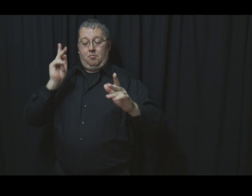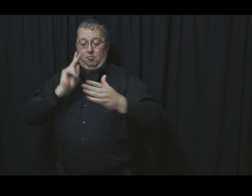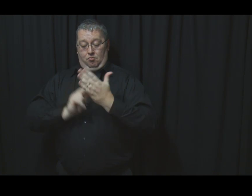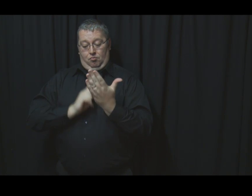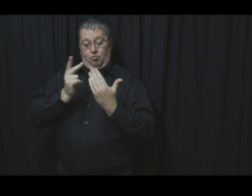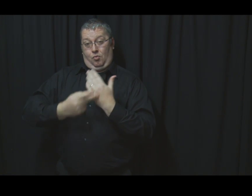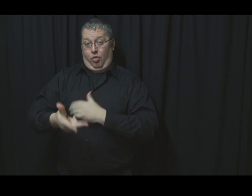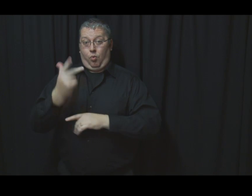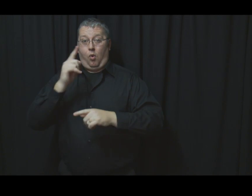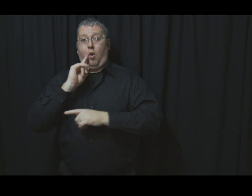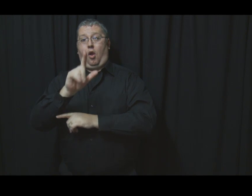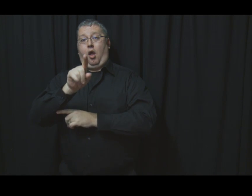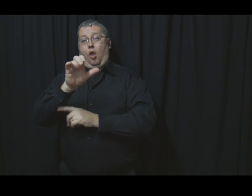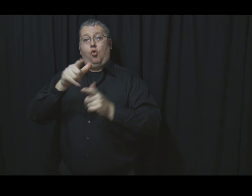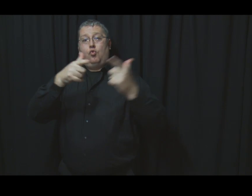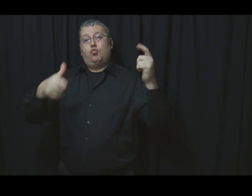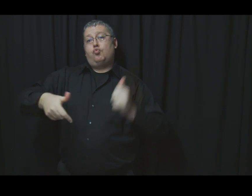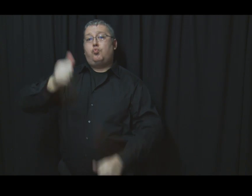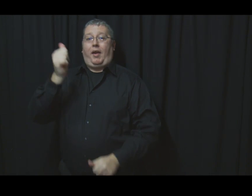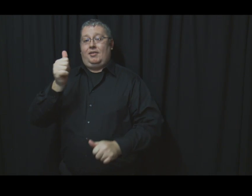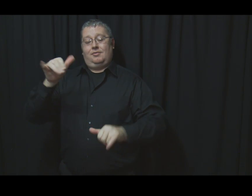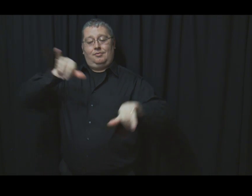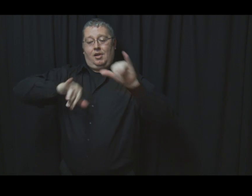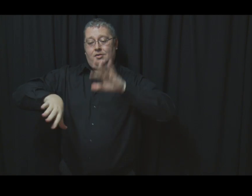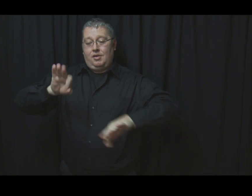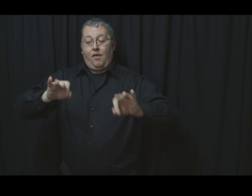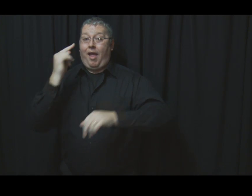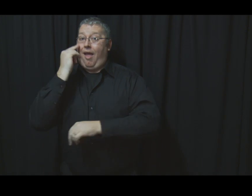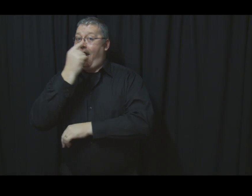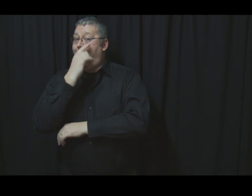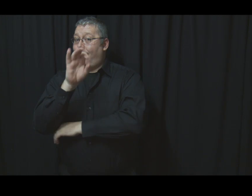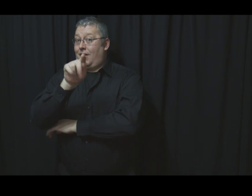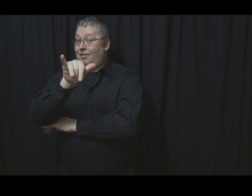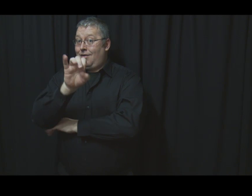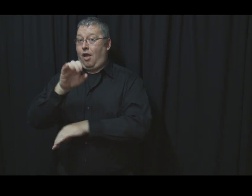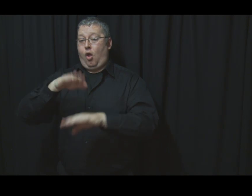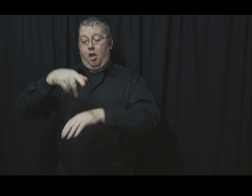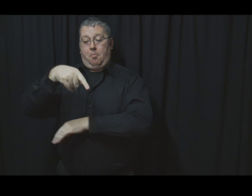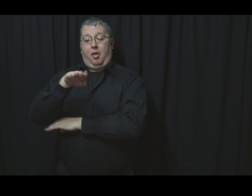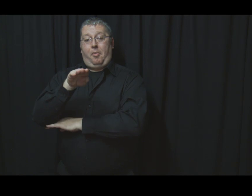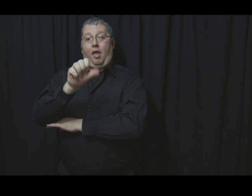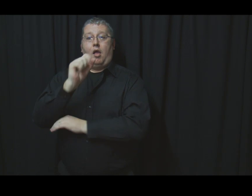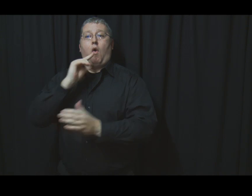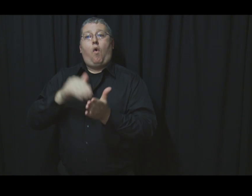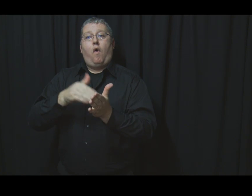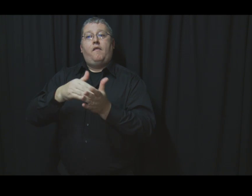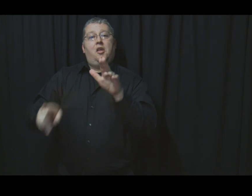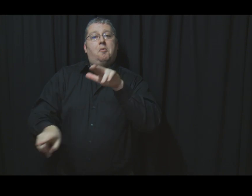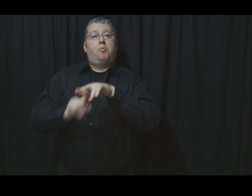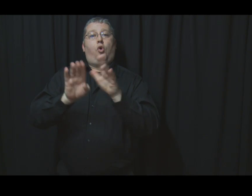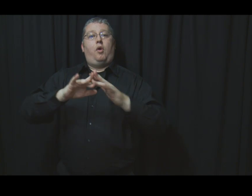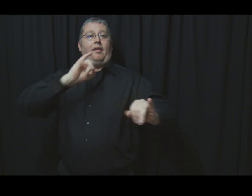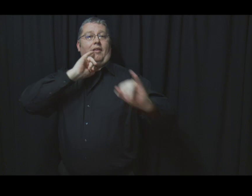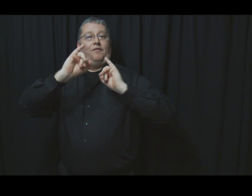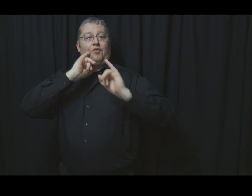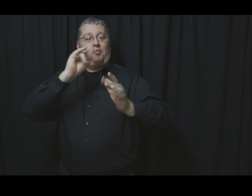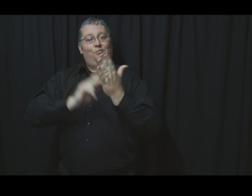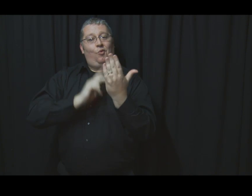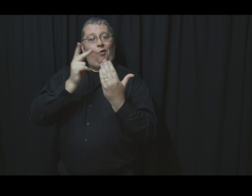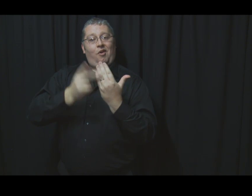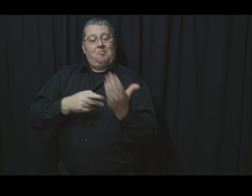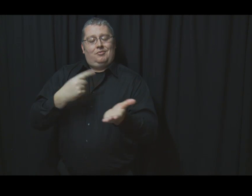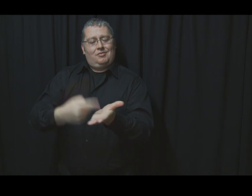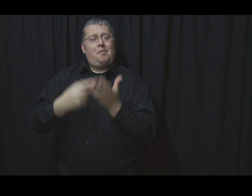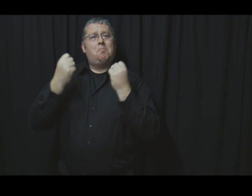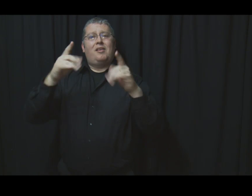on the Science Channel. The Eyes of Nye airs on PBS stations across the country. He frequently appears on interview programs to discuss a variety of science